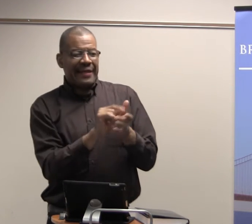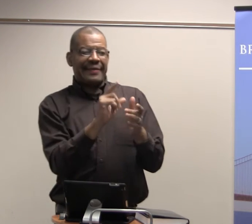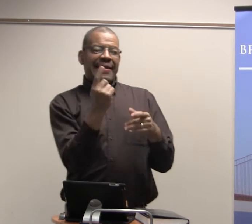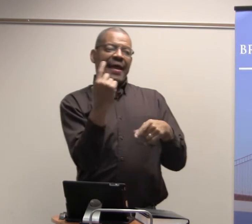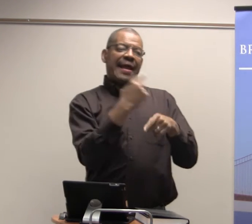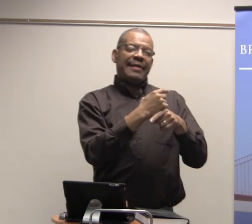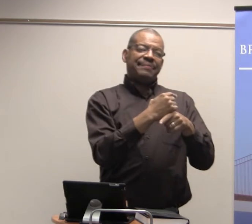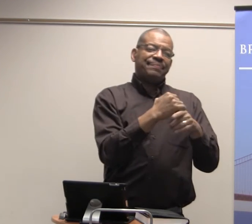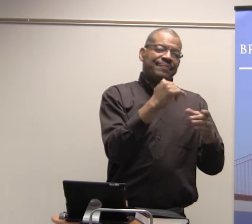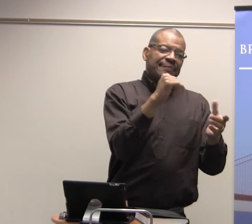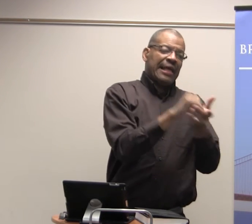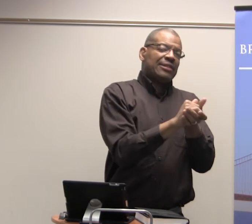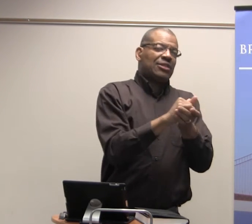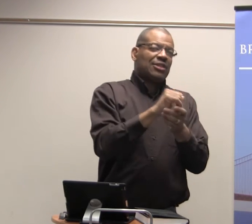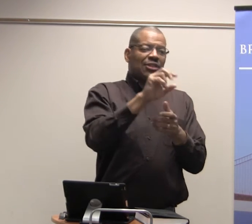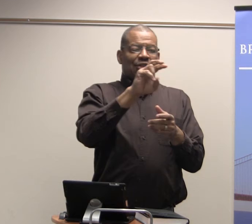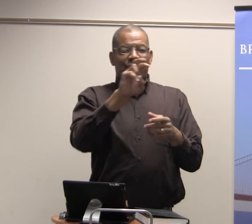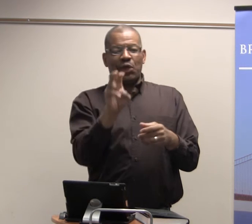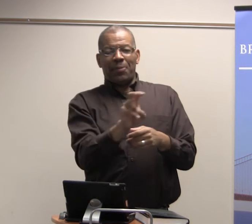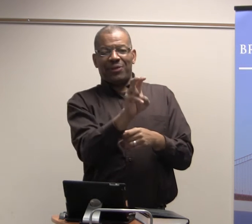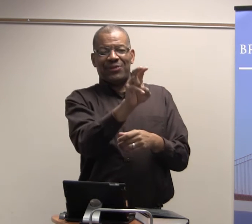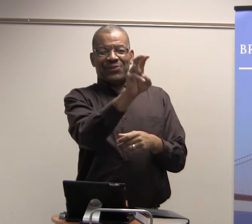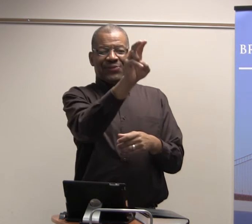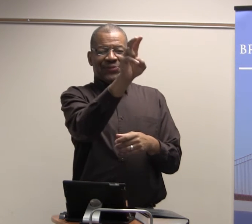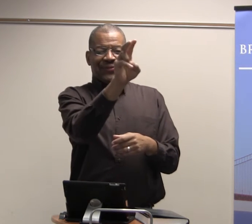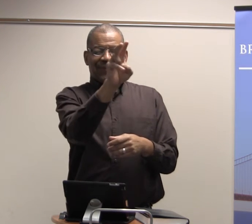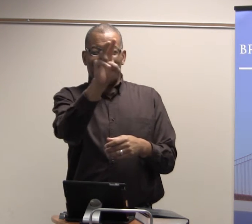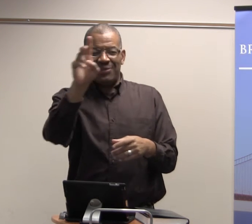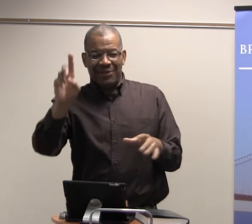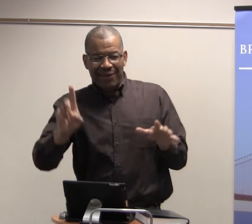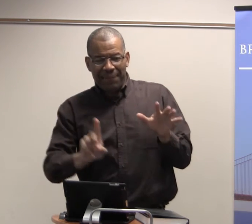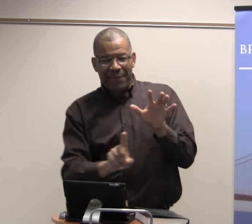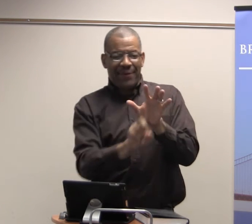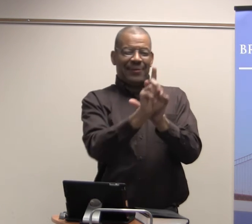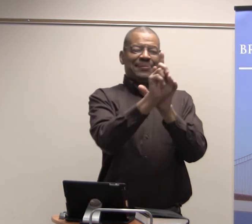That day that the serpents appeared